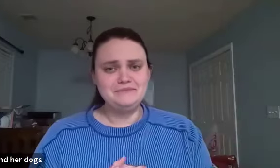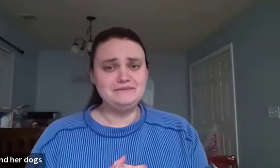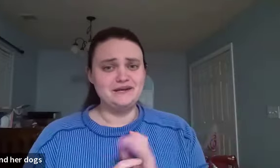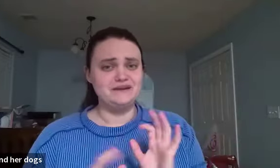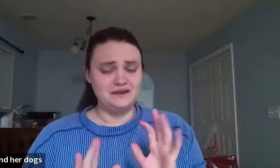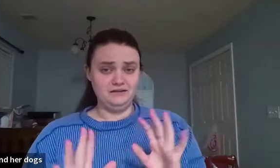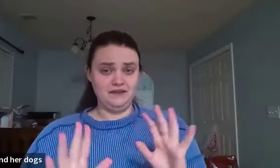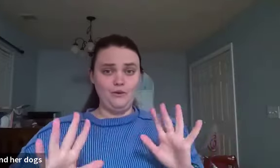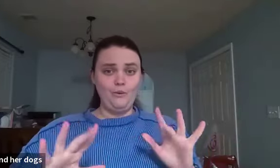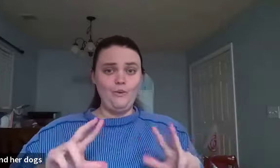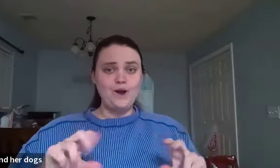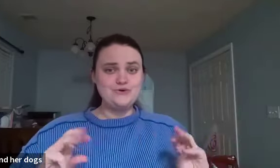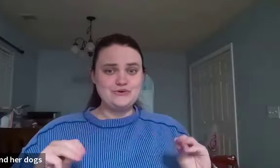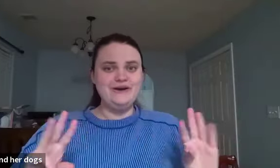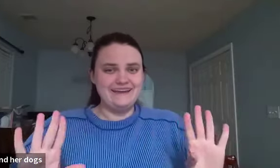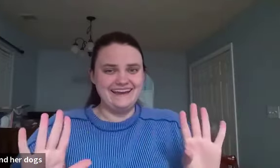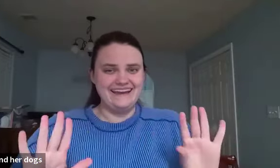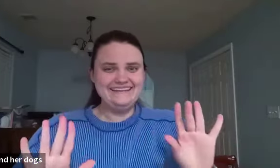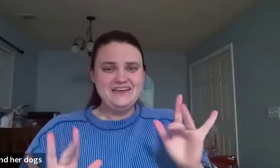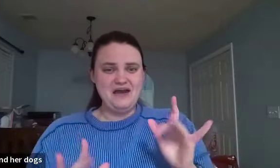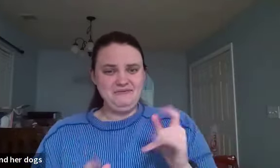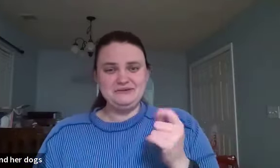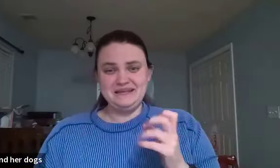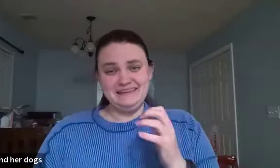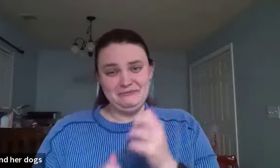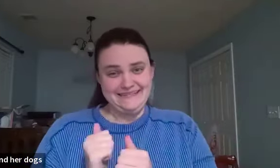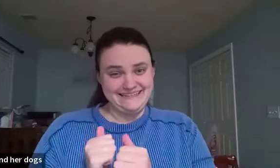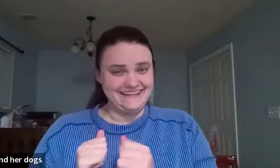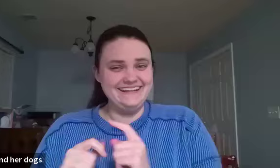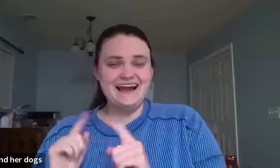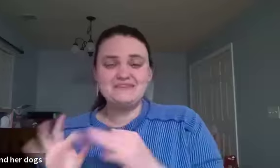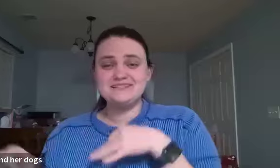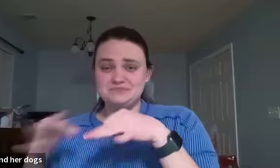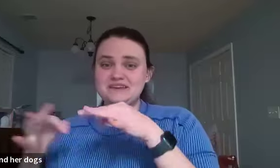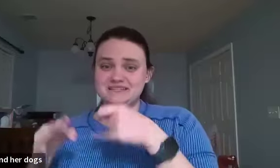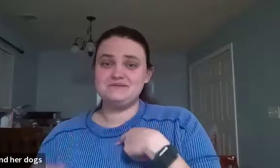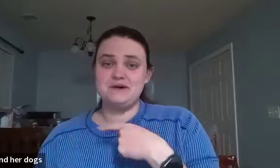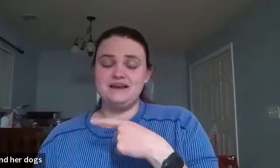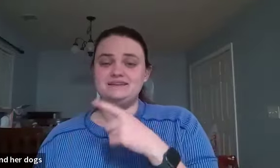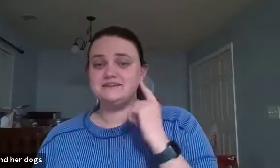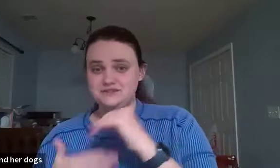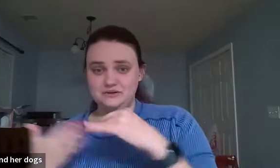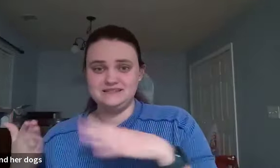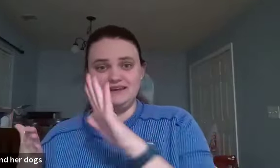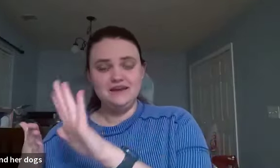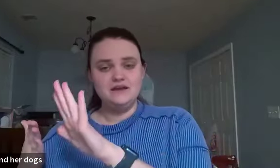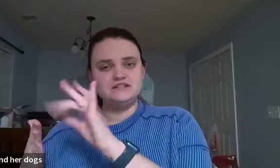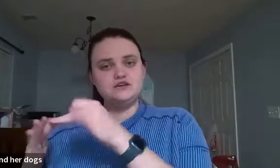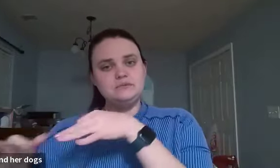can be a bit of like a whoa, okay, that could be a little mean. And I have to explain that to some of my deaf students, like, because they'll